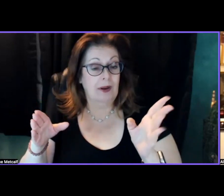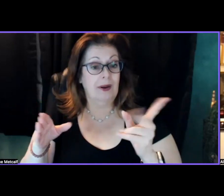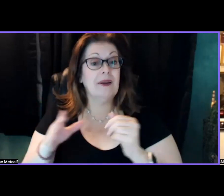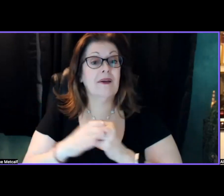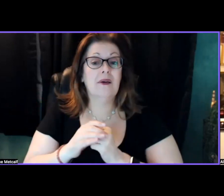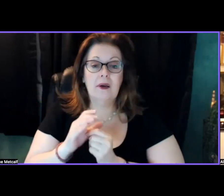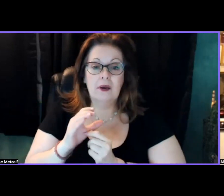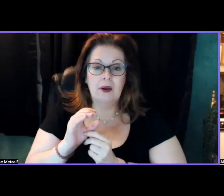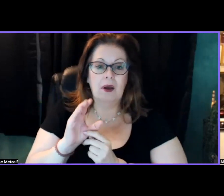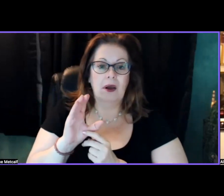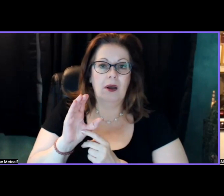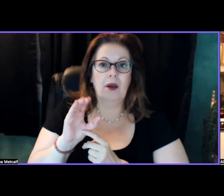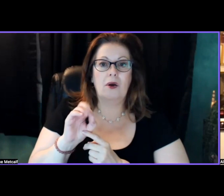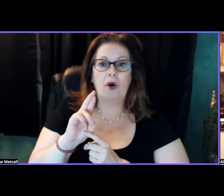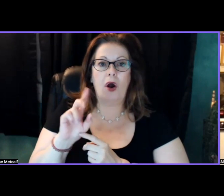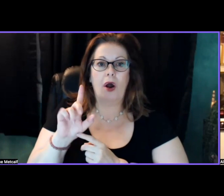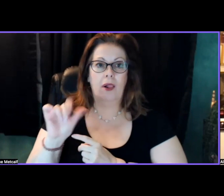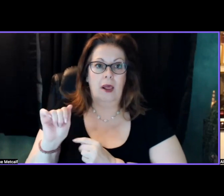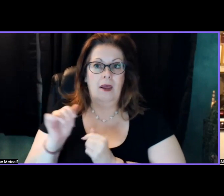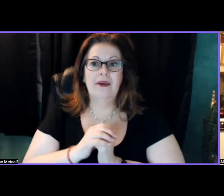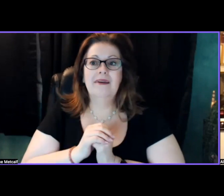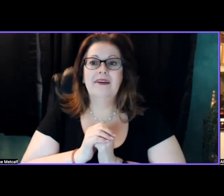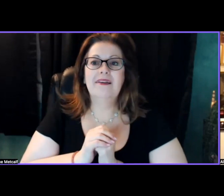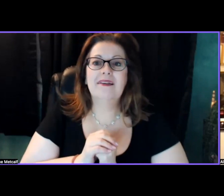Hernandez Torrijos.